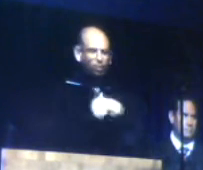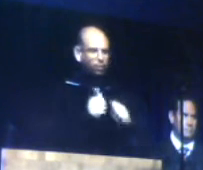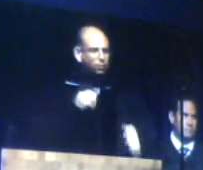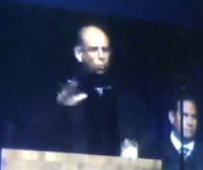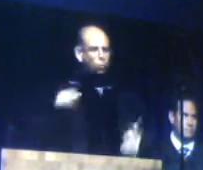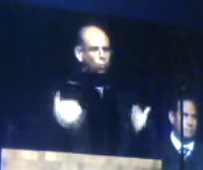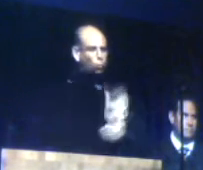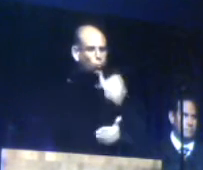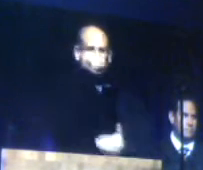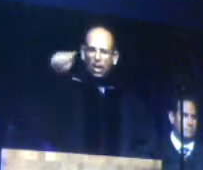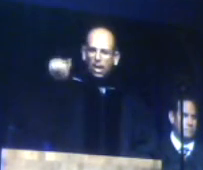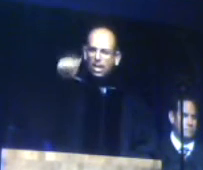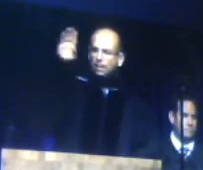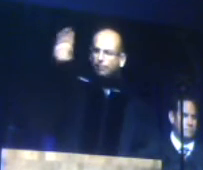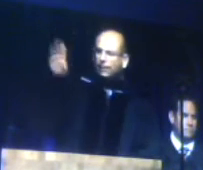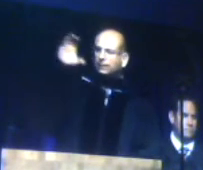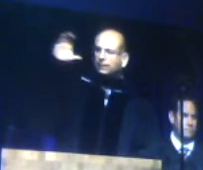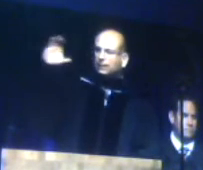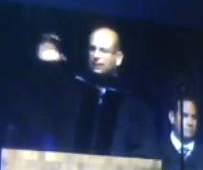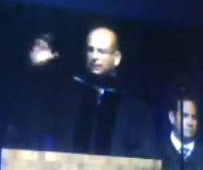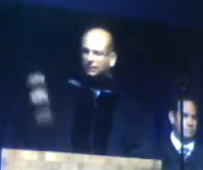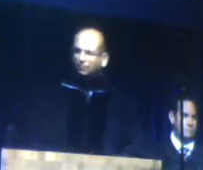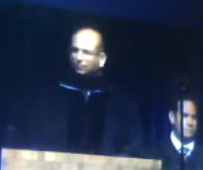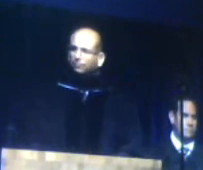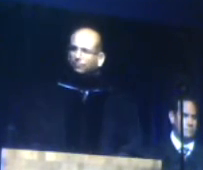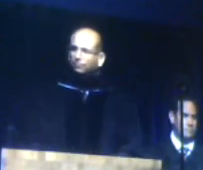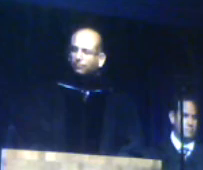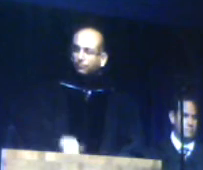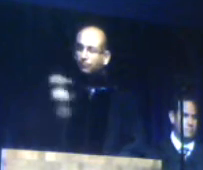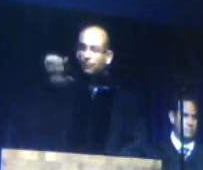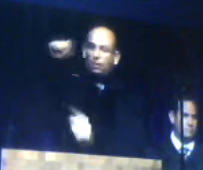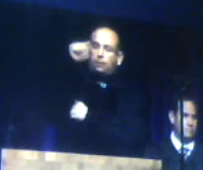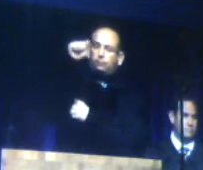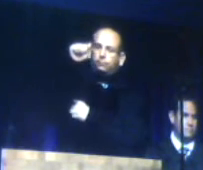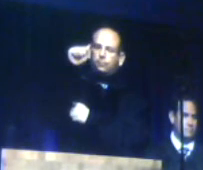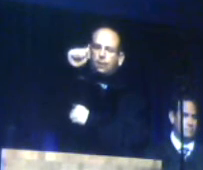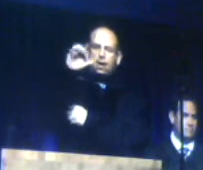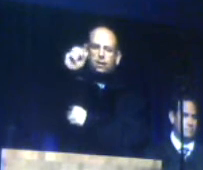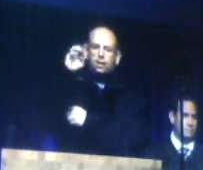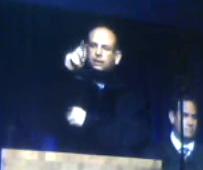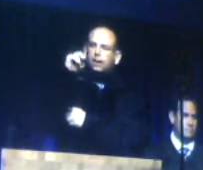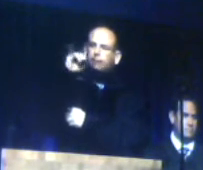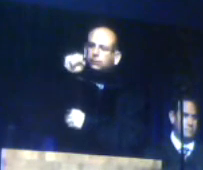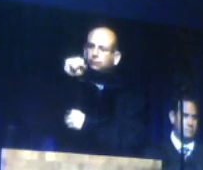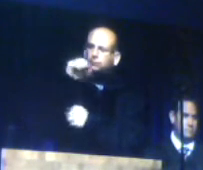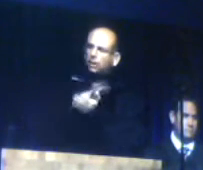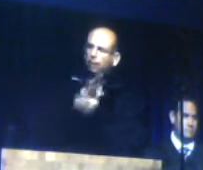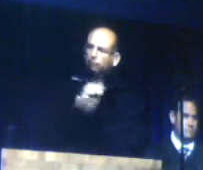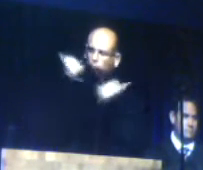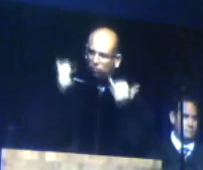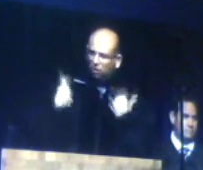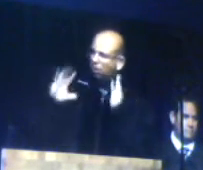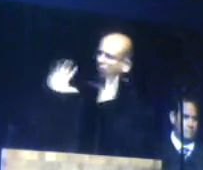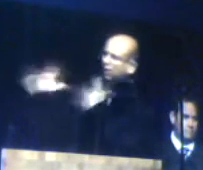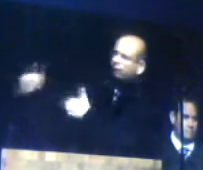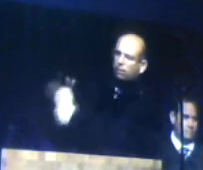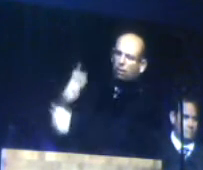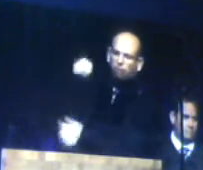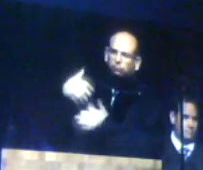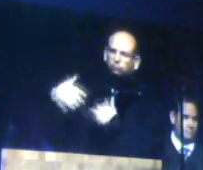Now, I would like to end with my new list of ABCs. A. Acceptance.